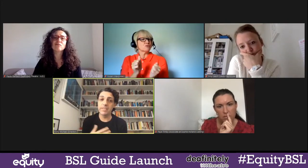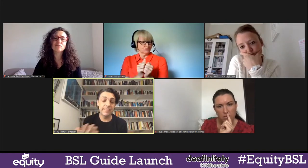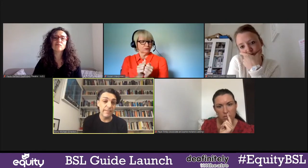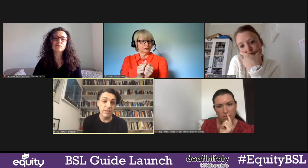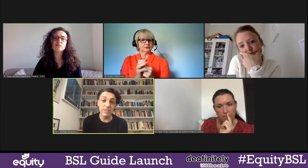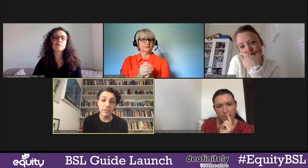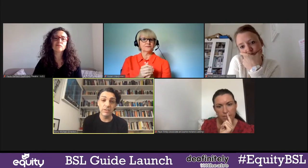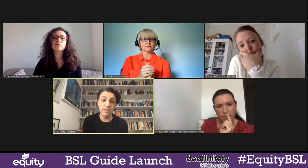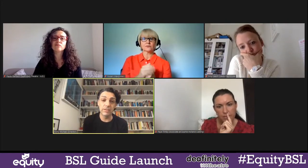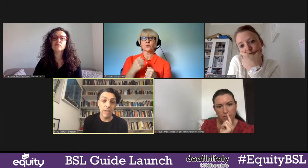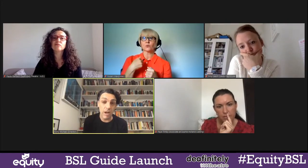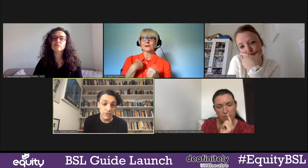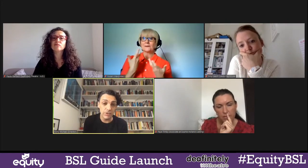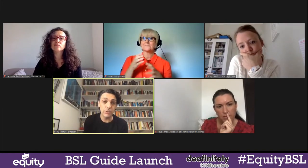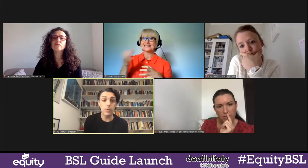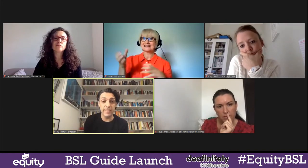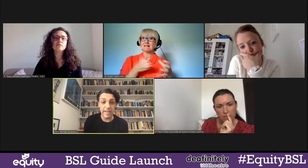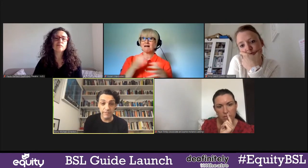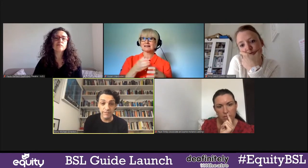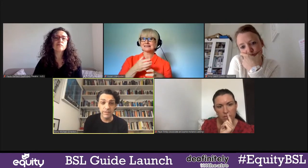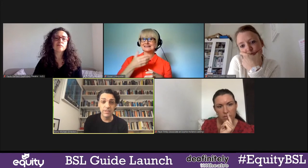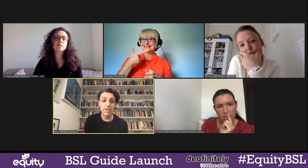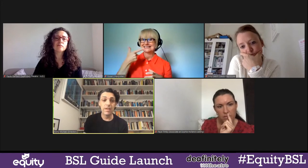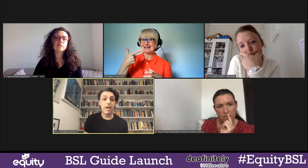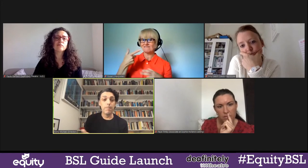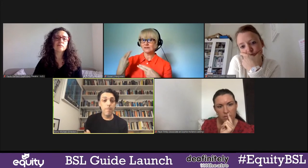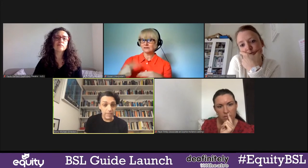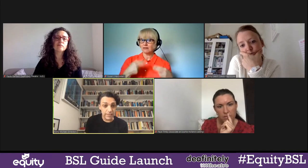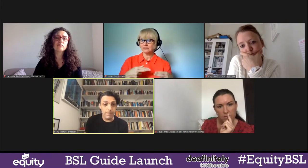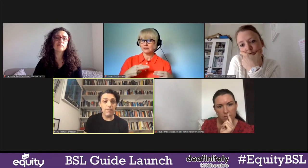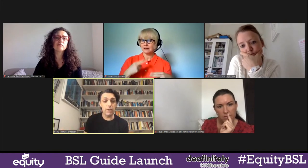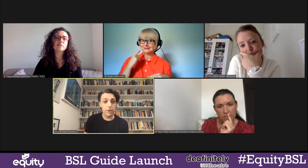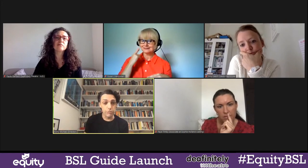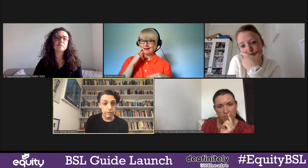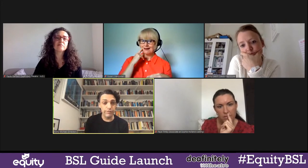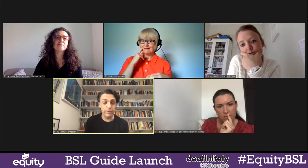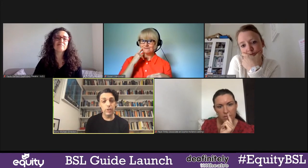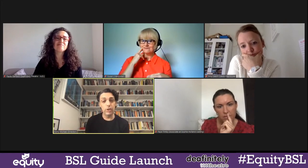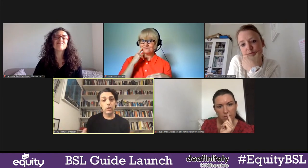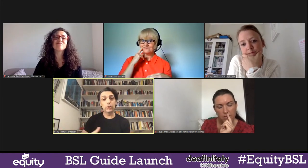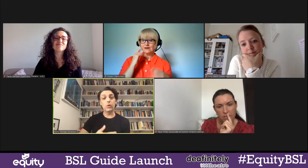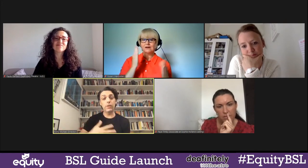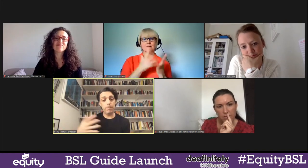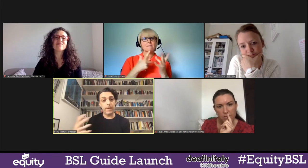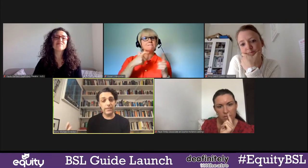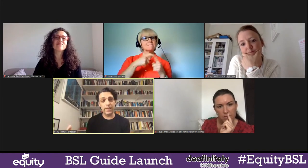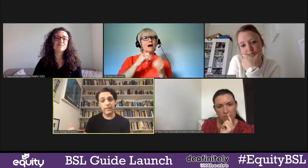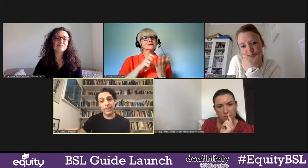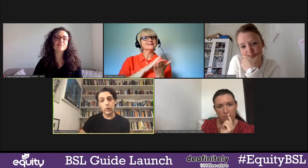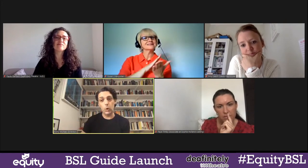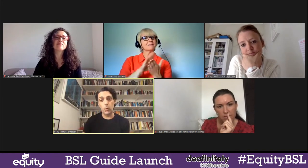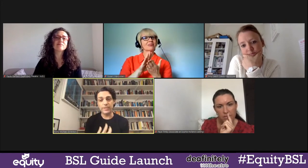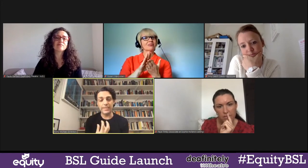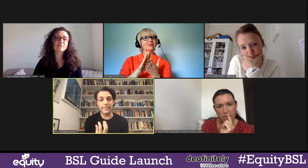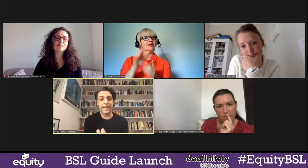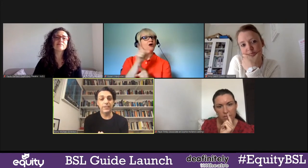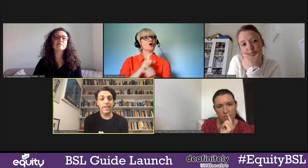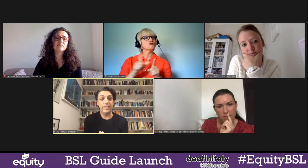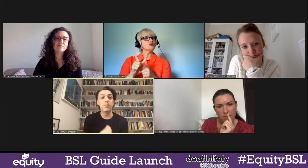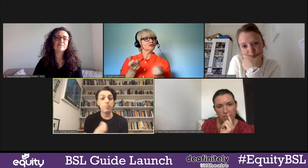seven dancers who were deaf. Mark Smith, our choreographer, took the BSL and incorporated it into the movement